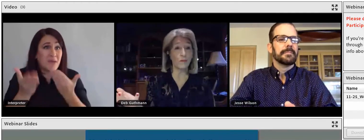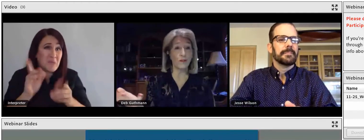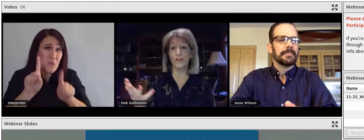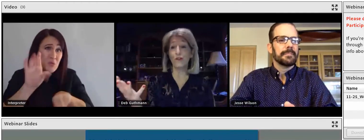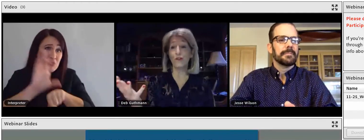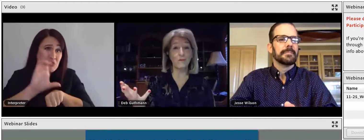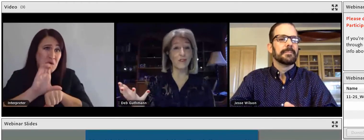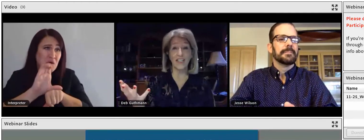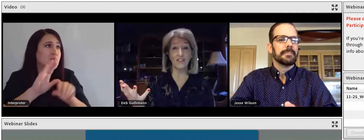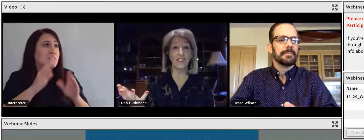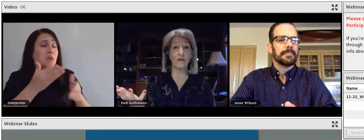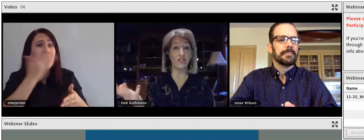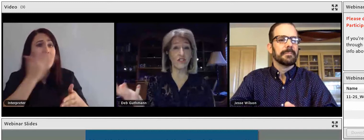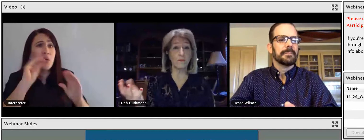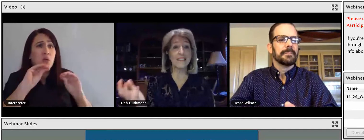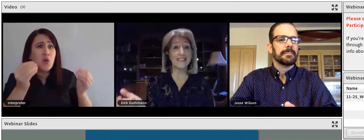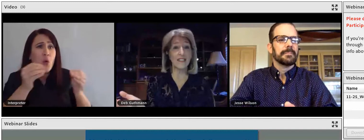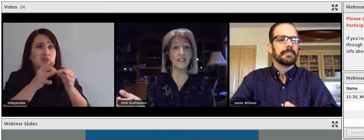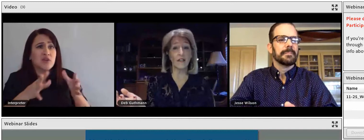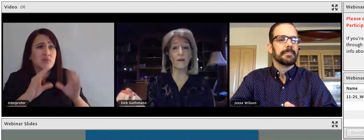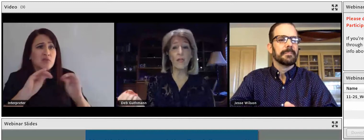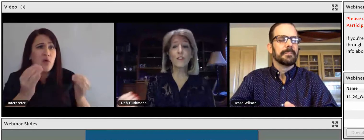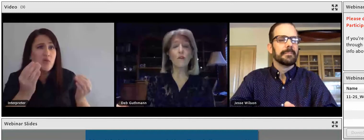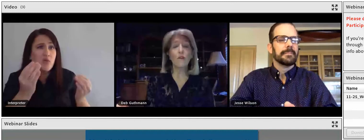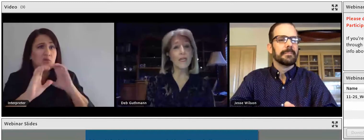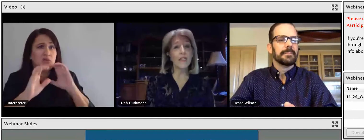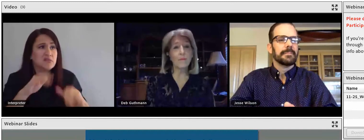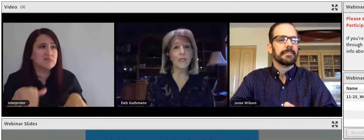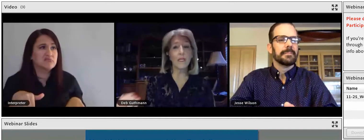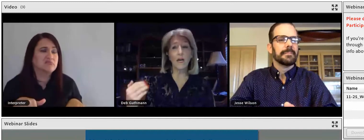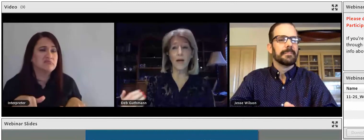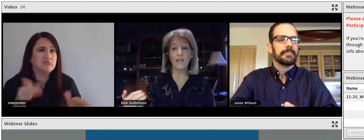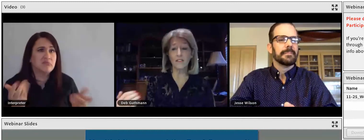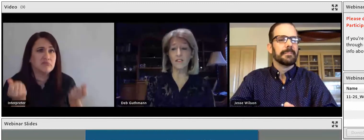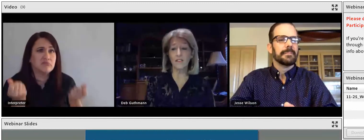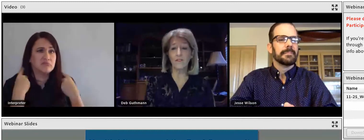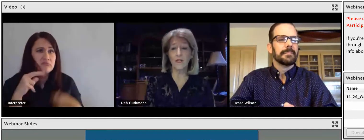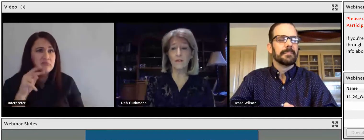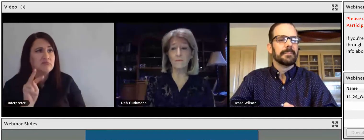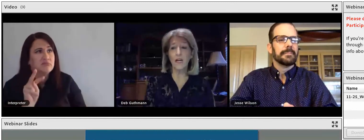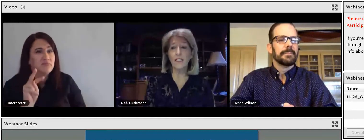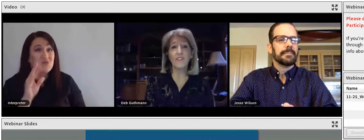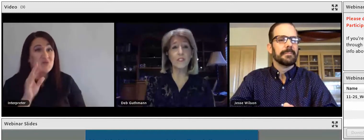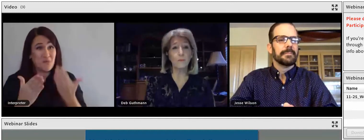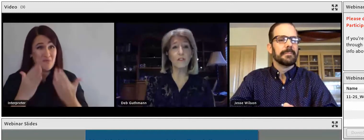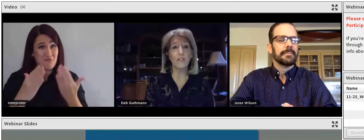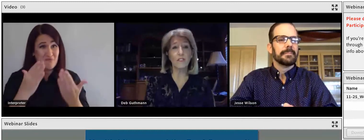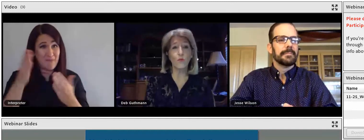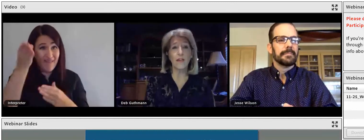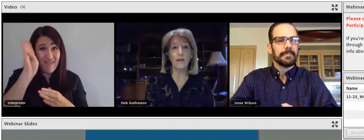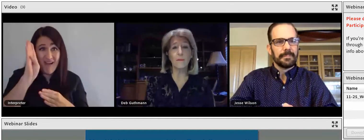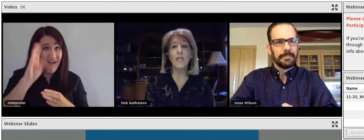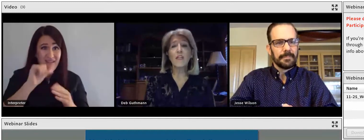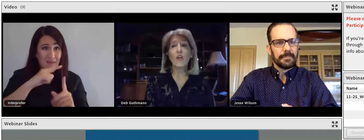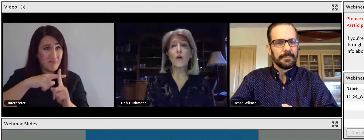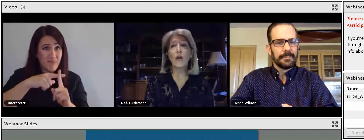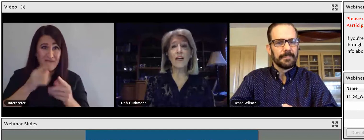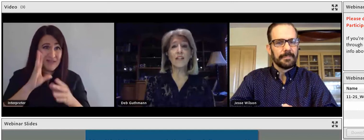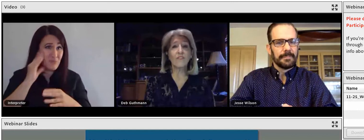no interpreter, no communication. They would just be sitting there. So it may not be a positive kind of experience for